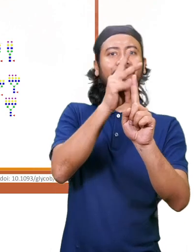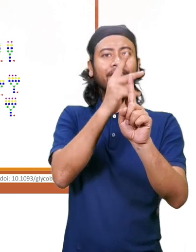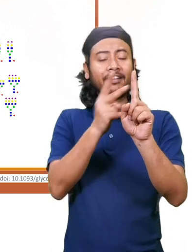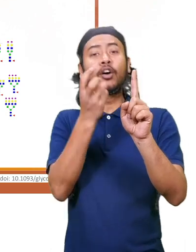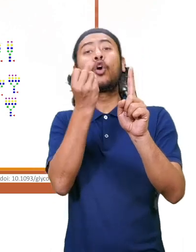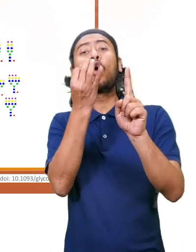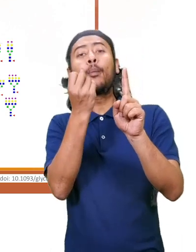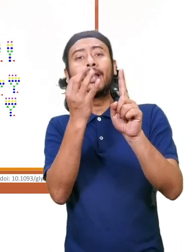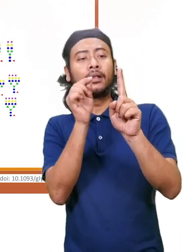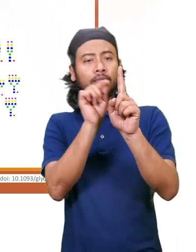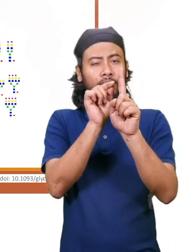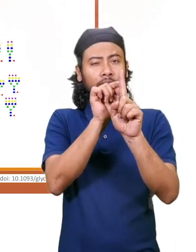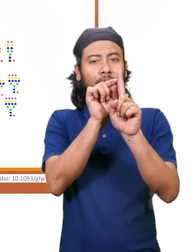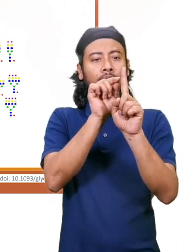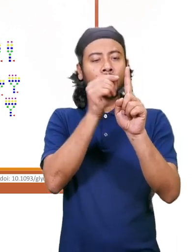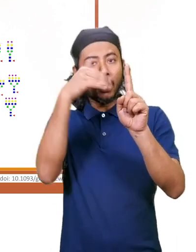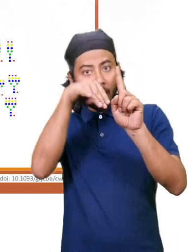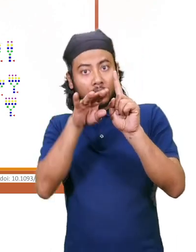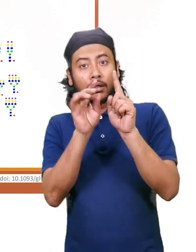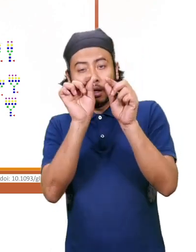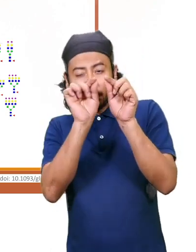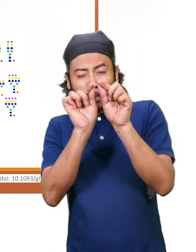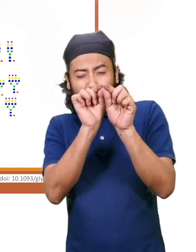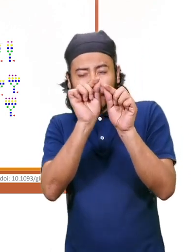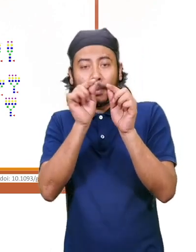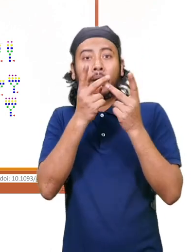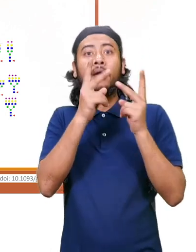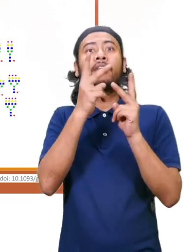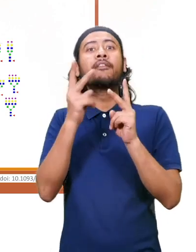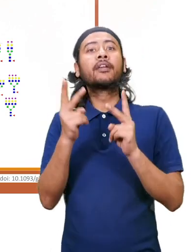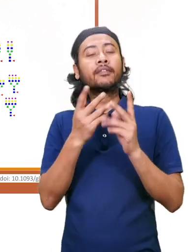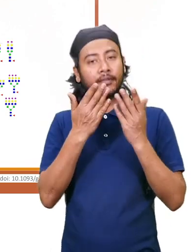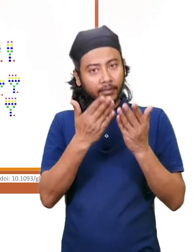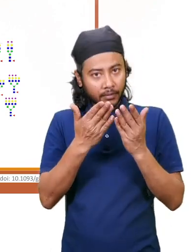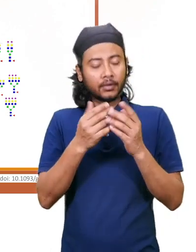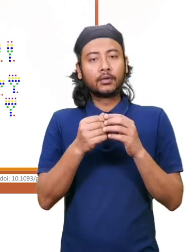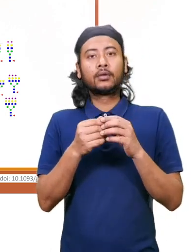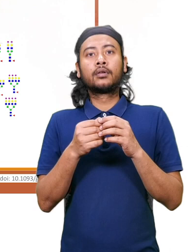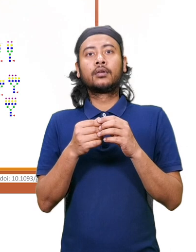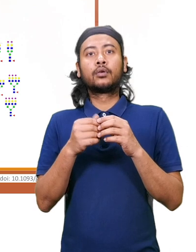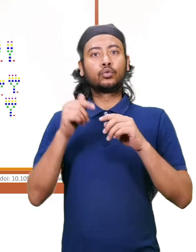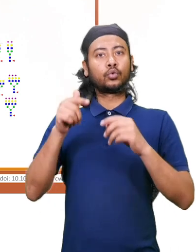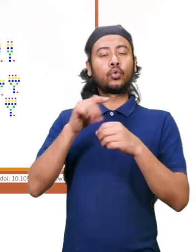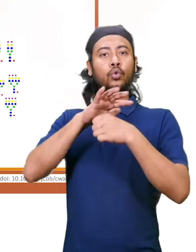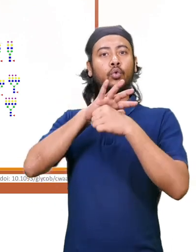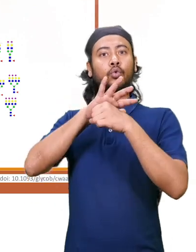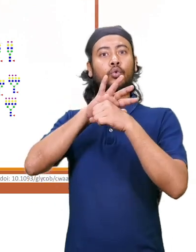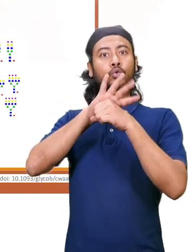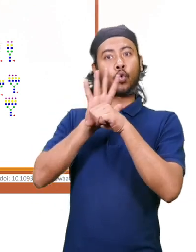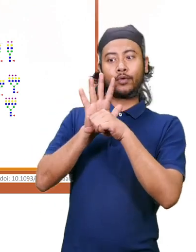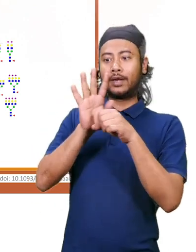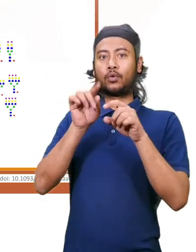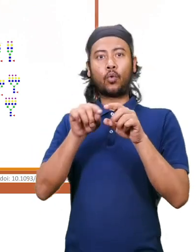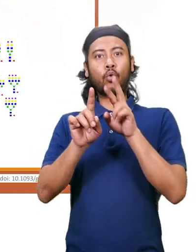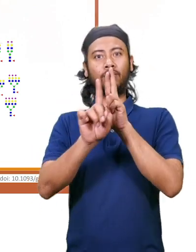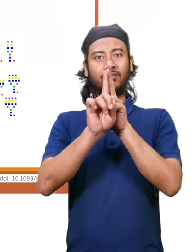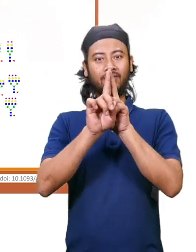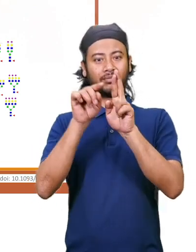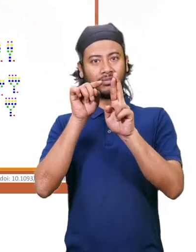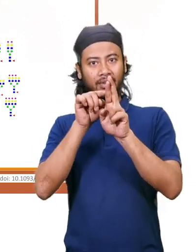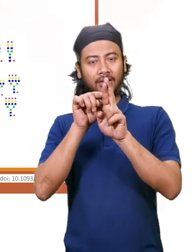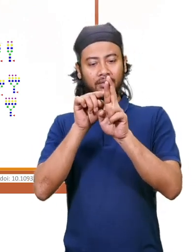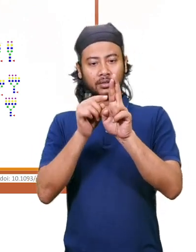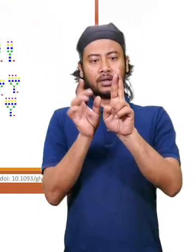are carrying in a different relative ratio. So this information will provide an